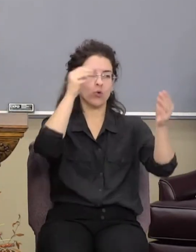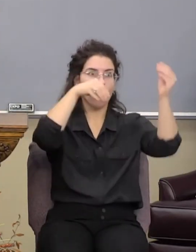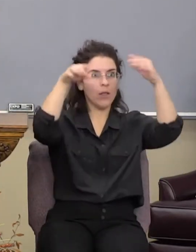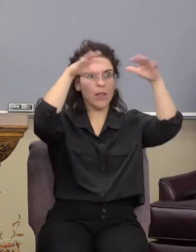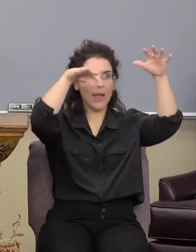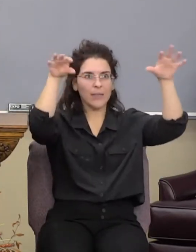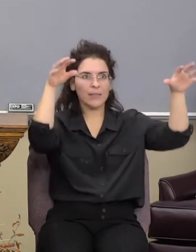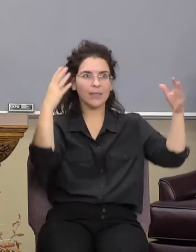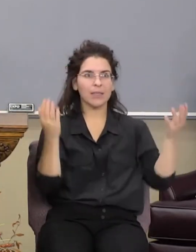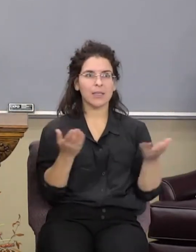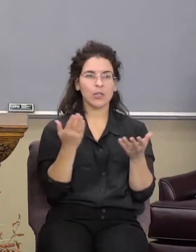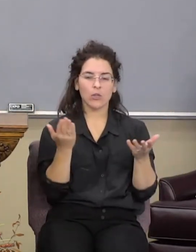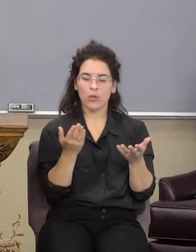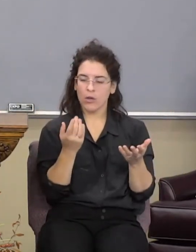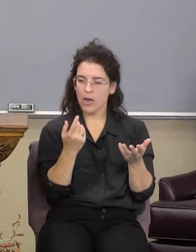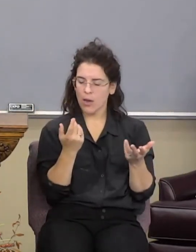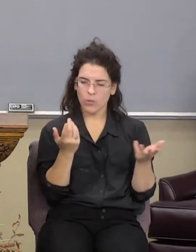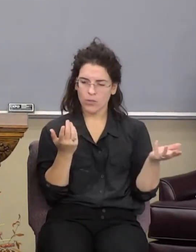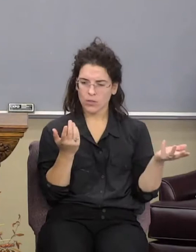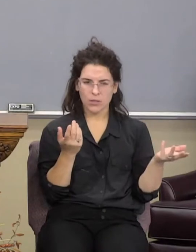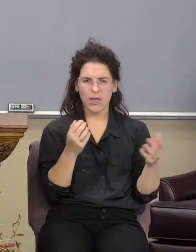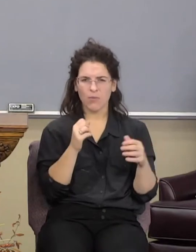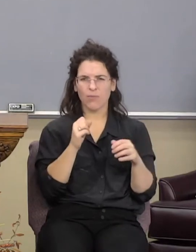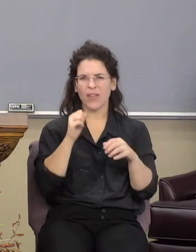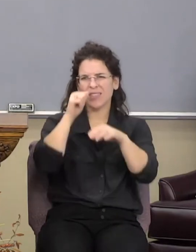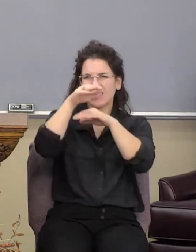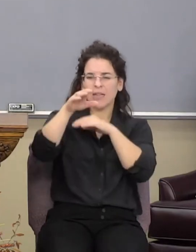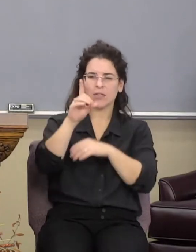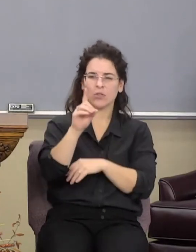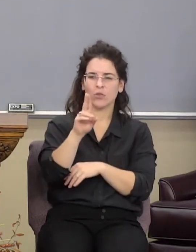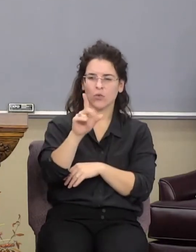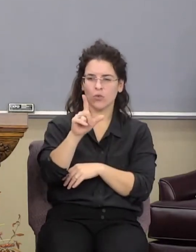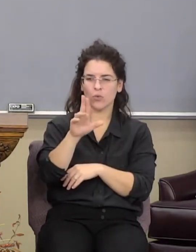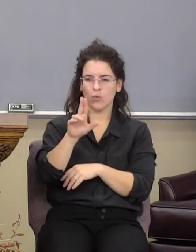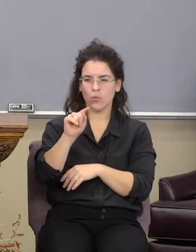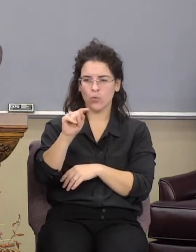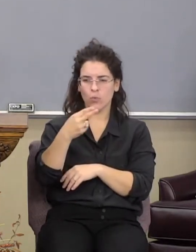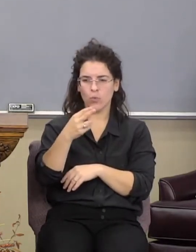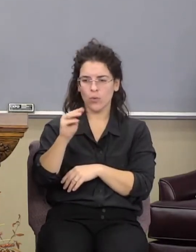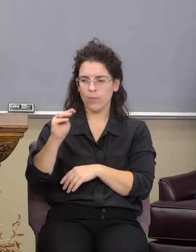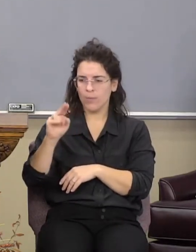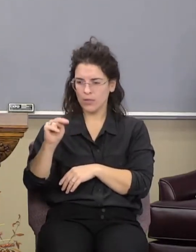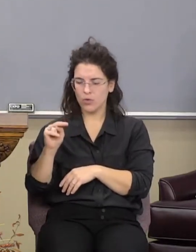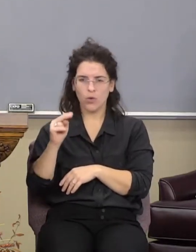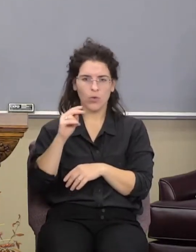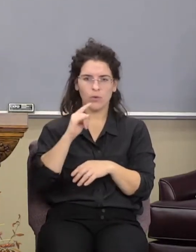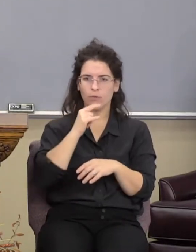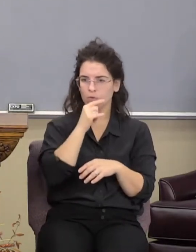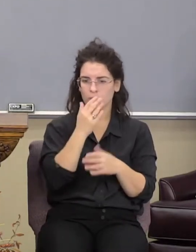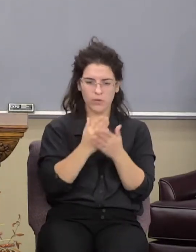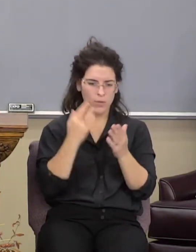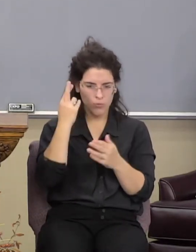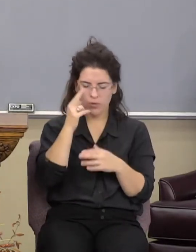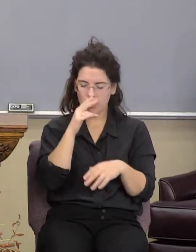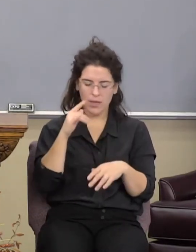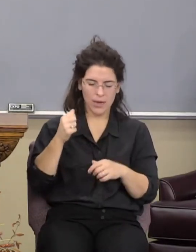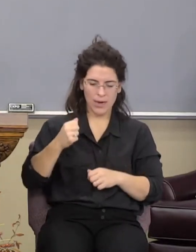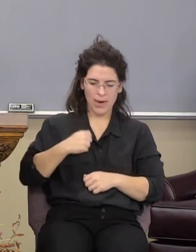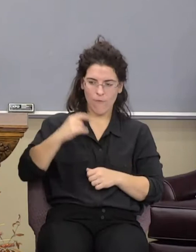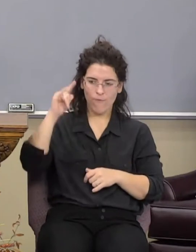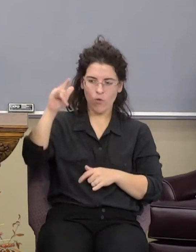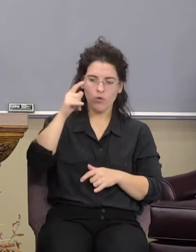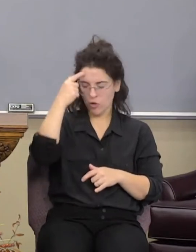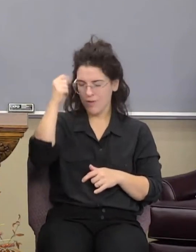here. I was stationed in Duluth, Minnesota. For some reason, the Air Force thought it wasn't cold enough, so now you're going to